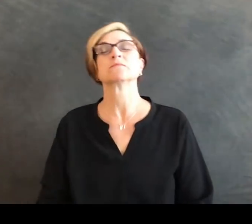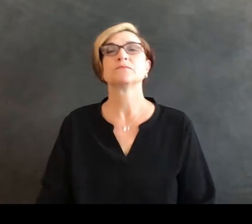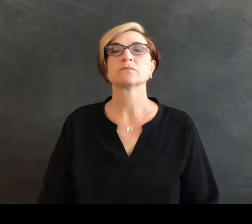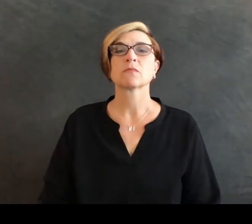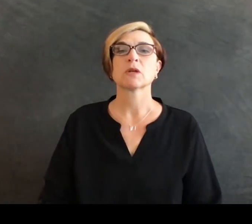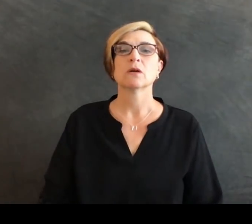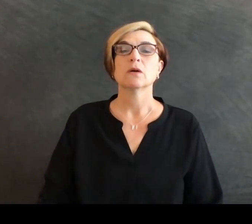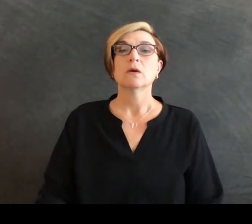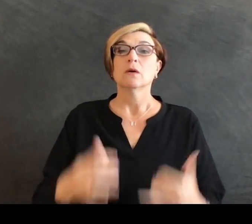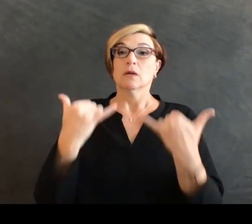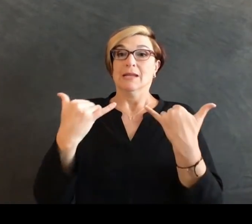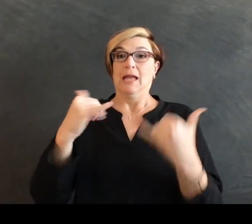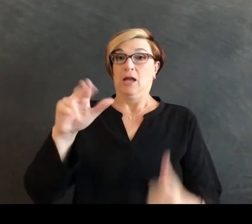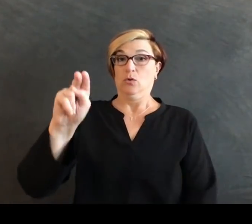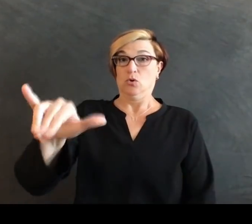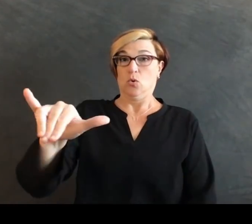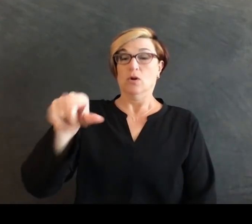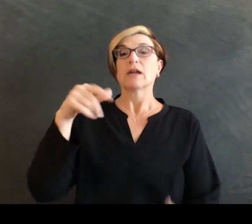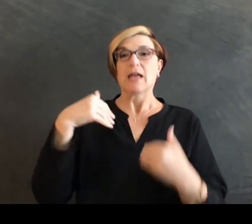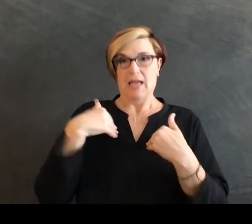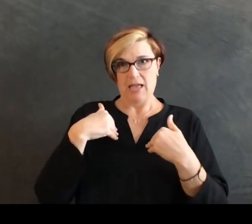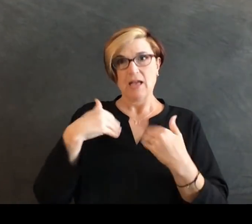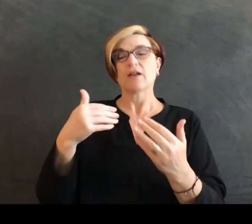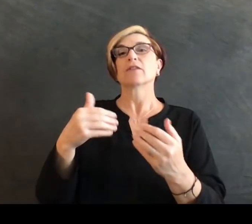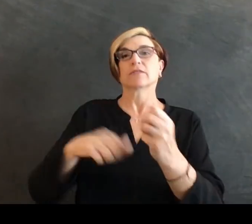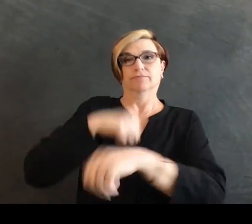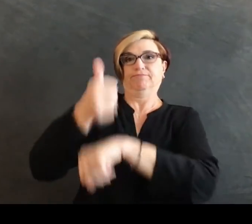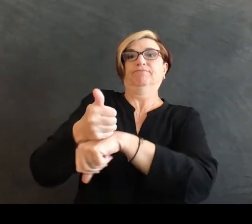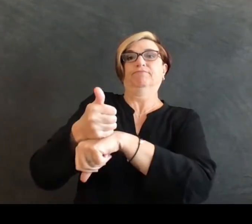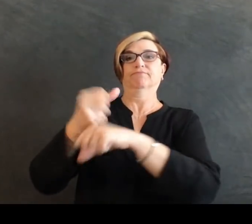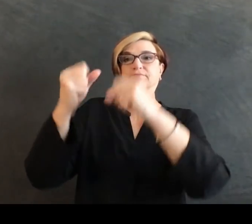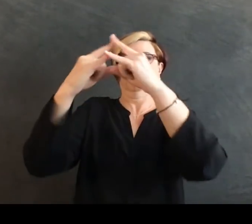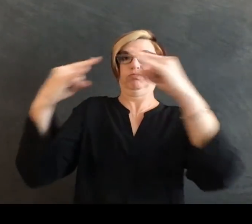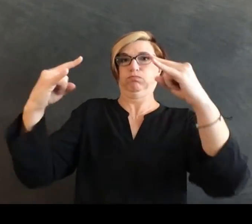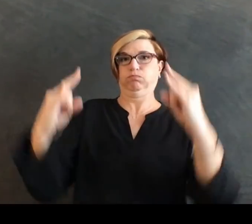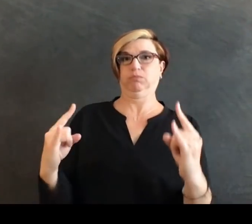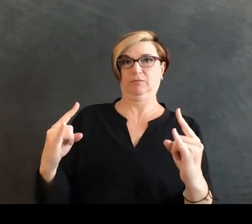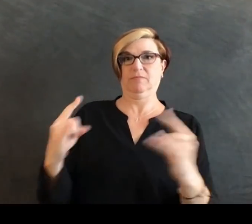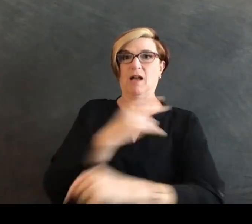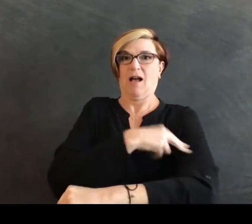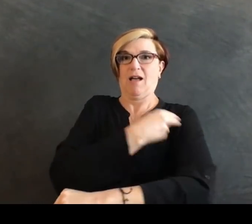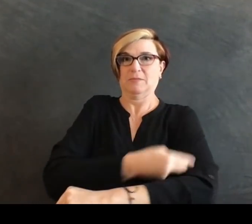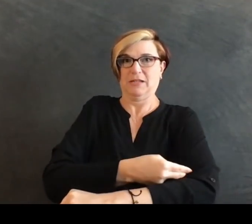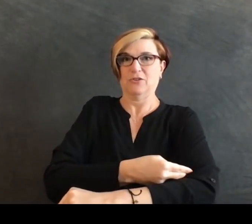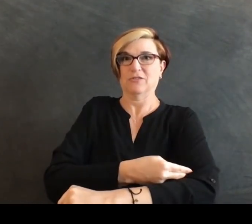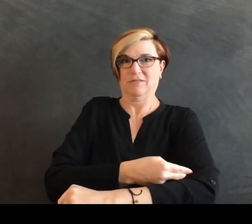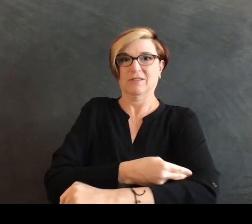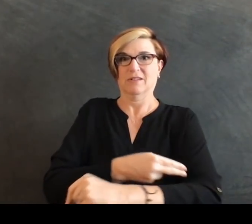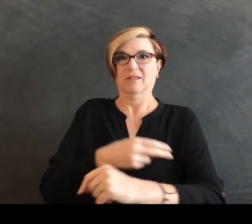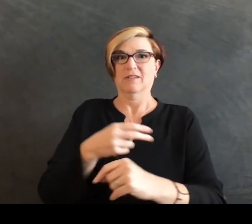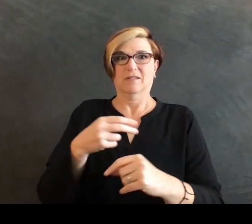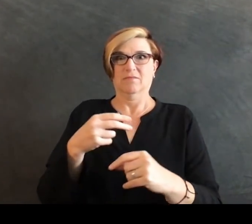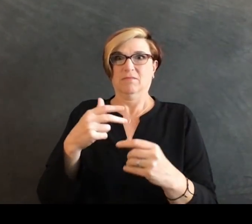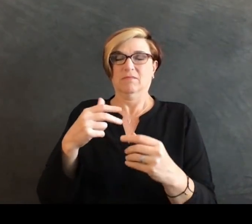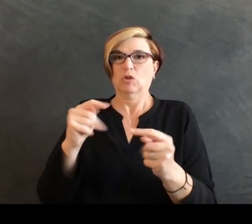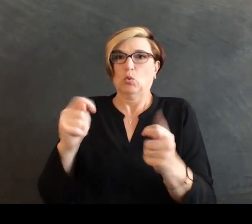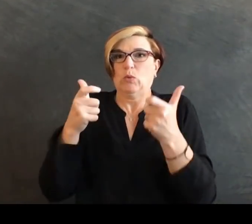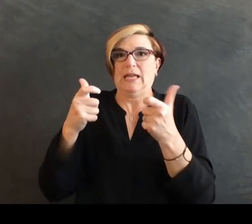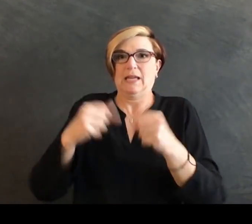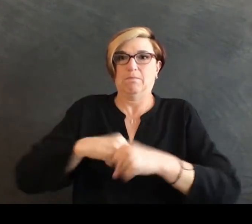which is now completed, they completed it in 3 days, you might say 3.5 days, at the Javits